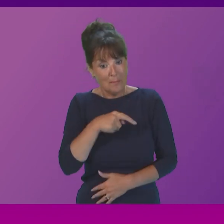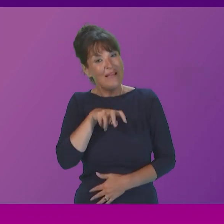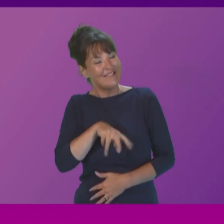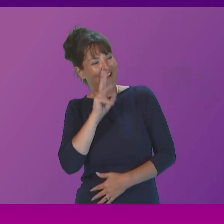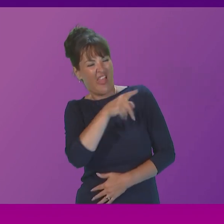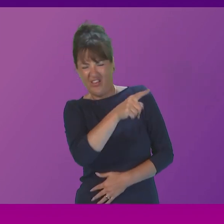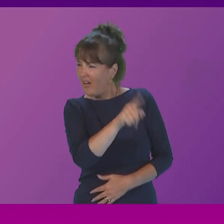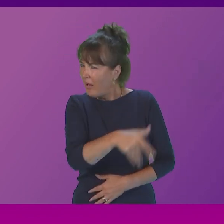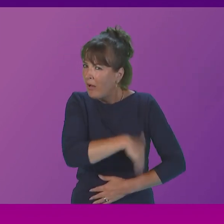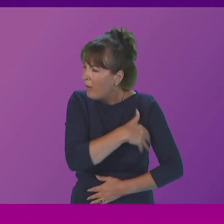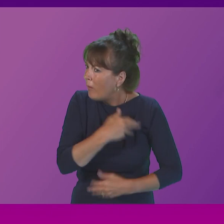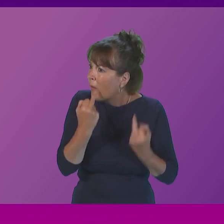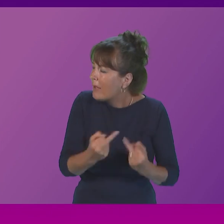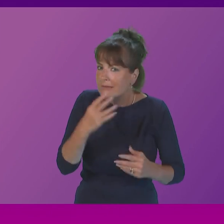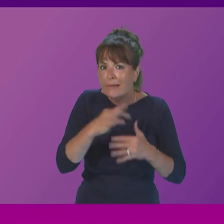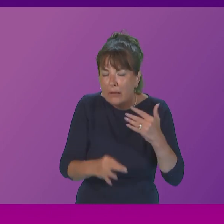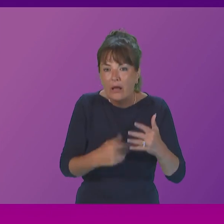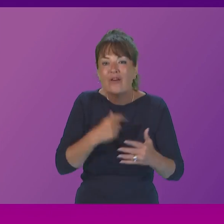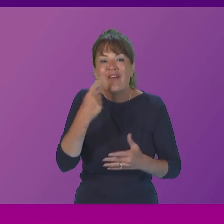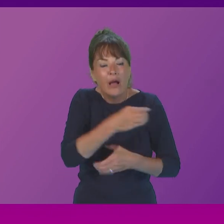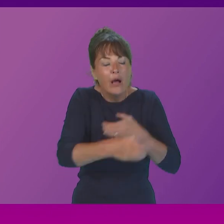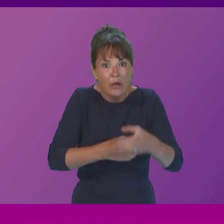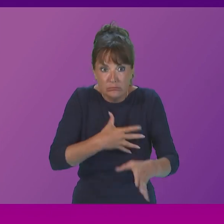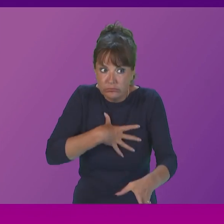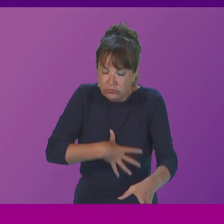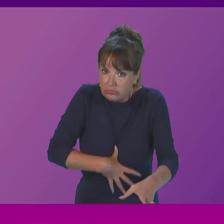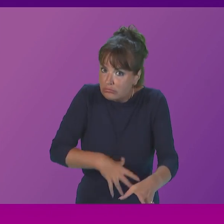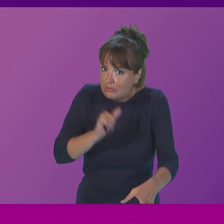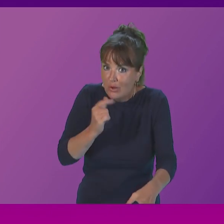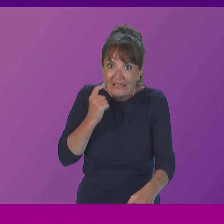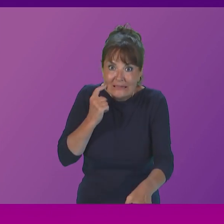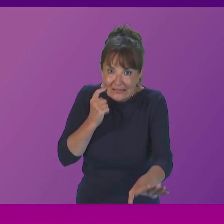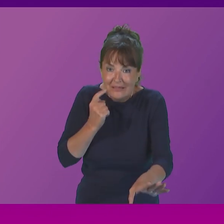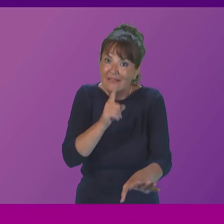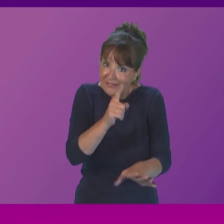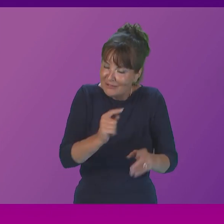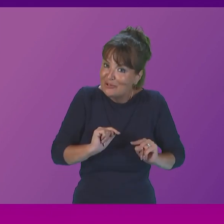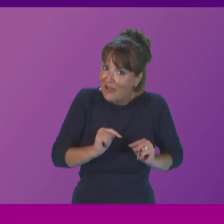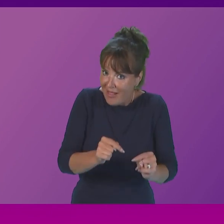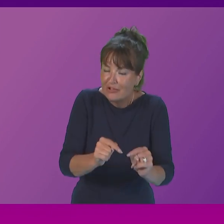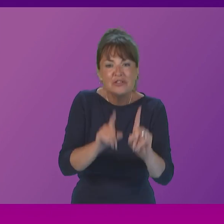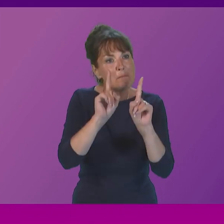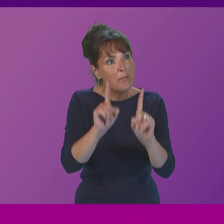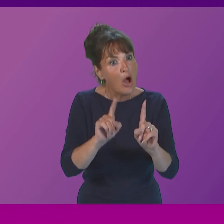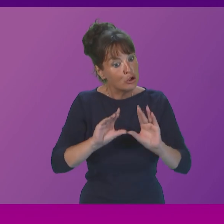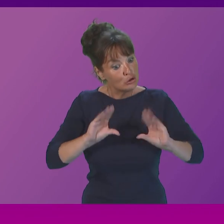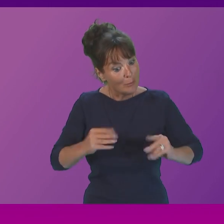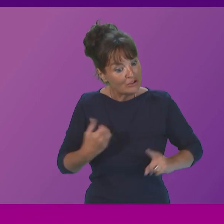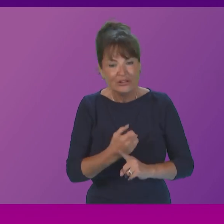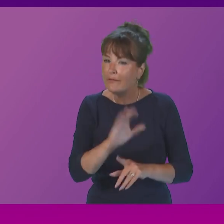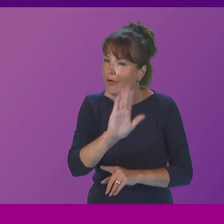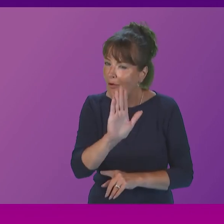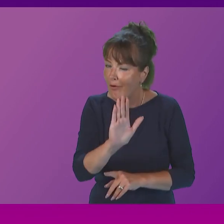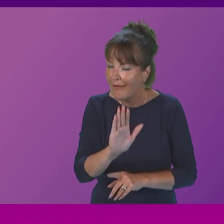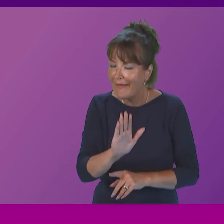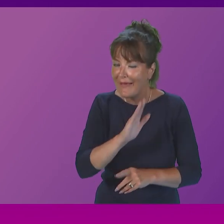not easy. It is really difficult. There are challenges every single day. But that doesn't stop us from actually achieving things. It's always about looking at